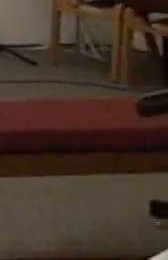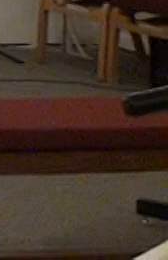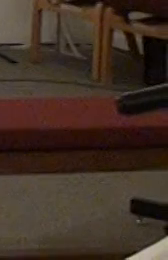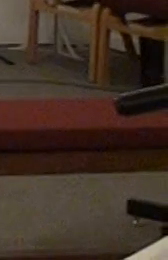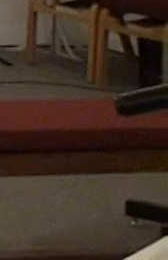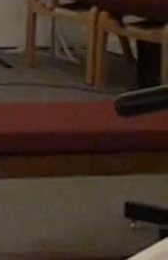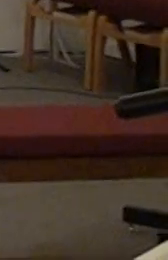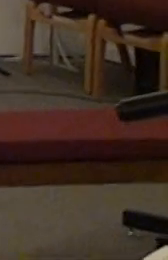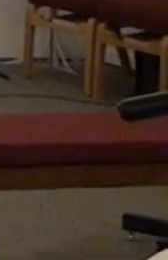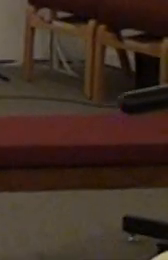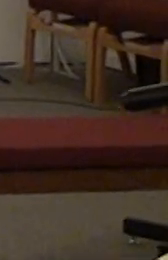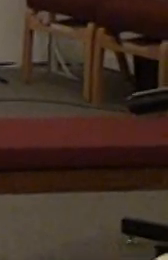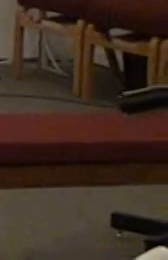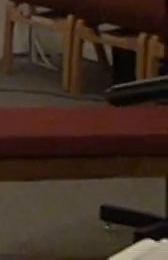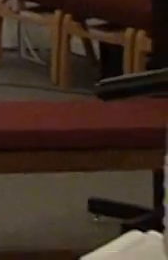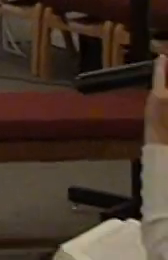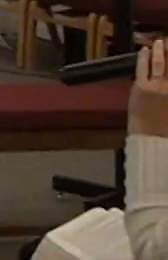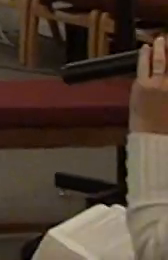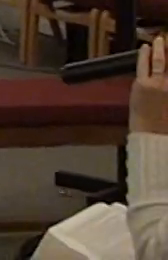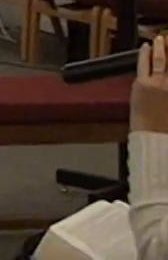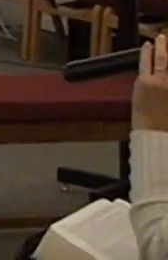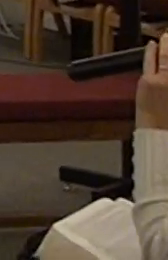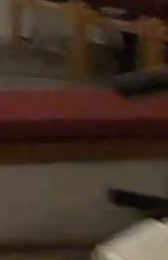Look with me again at verse 6.